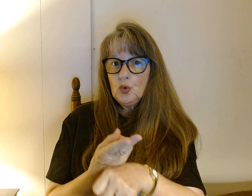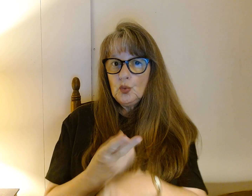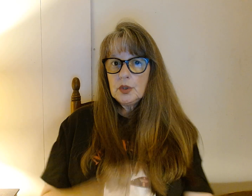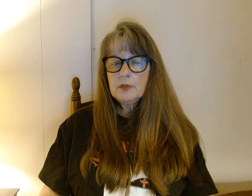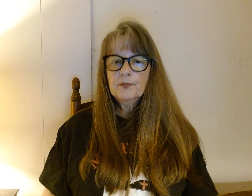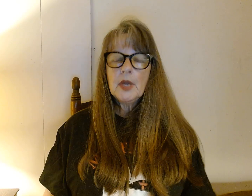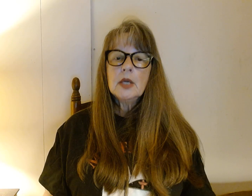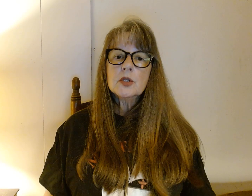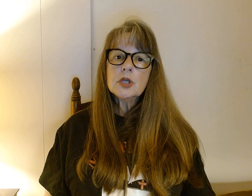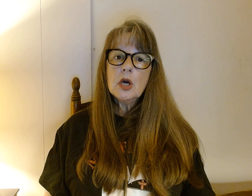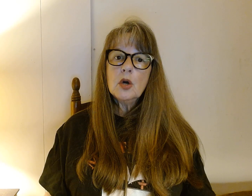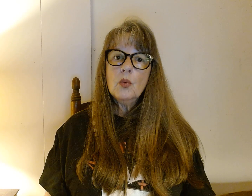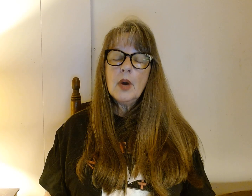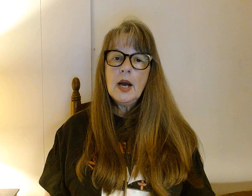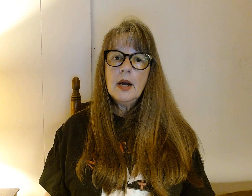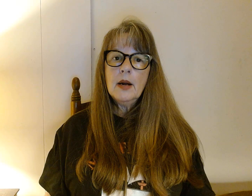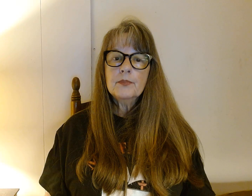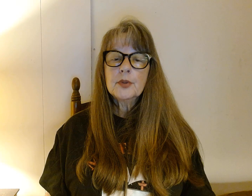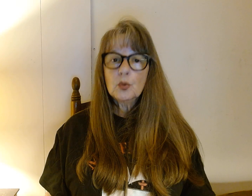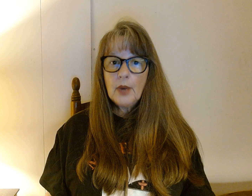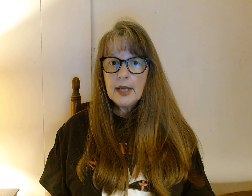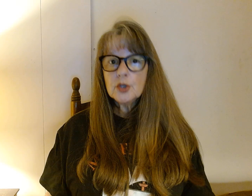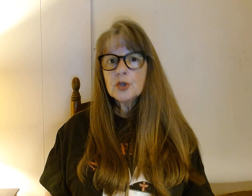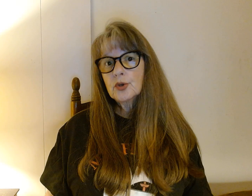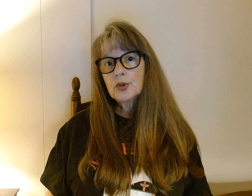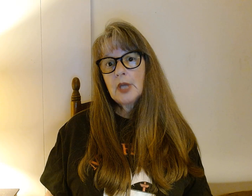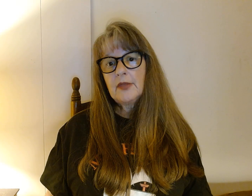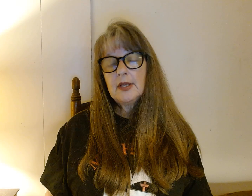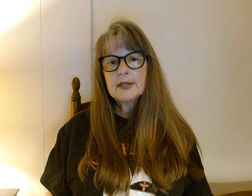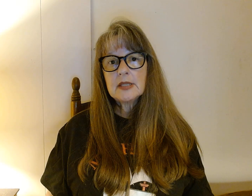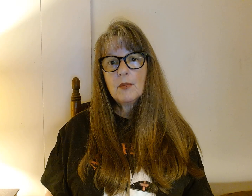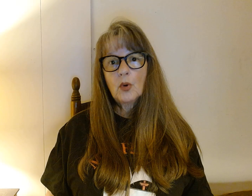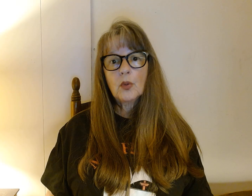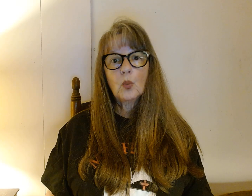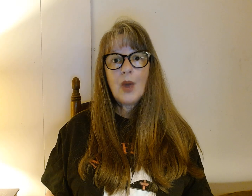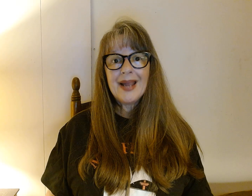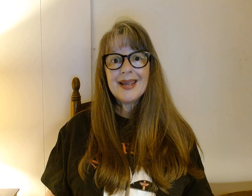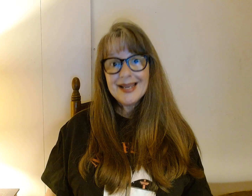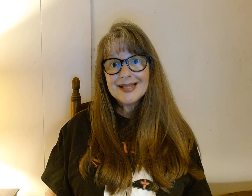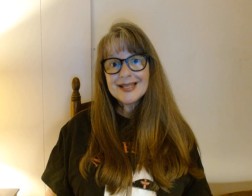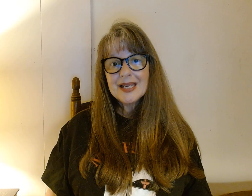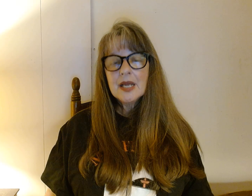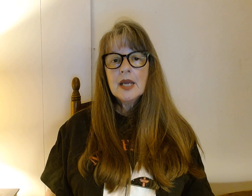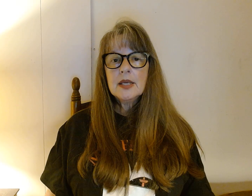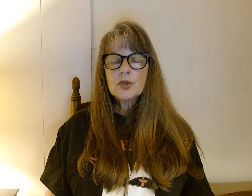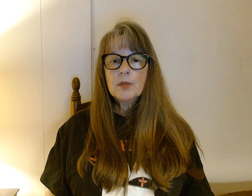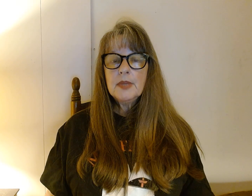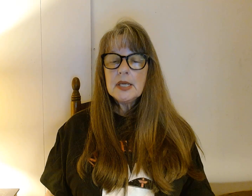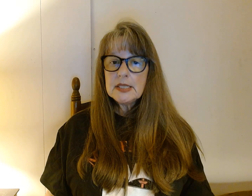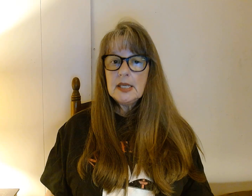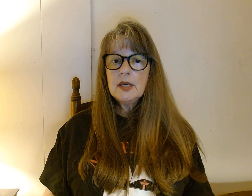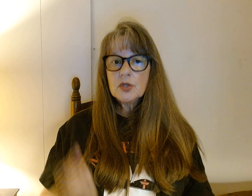used. So, but the rioters, I think, the riot is the biggest thing. And so,